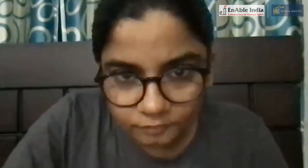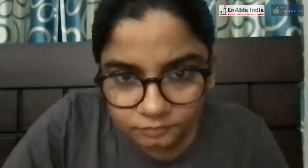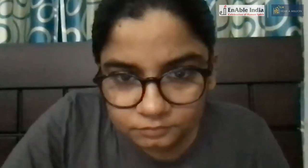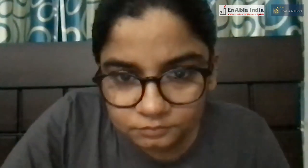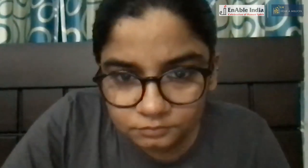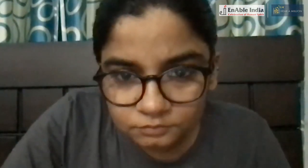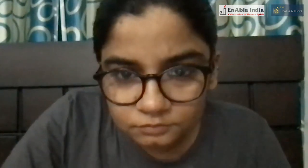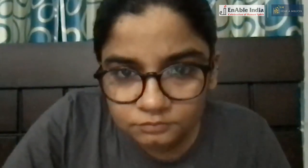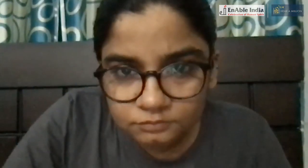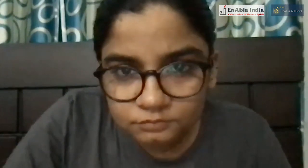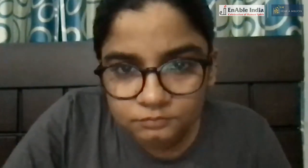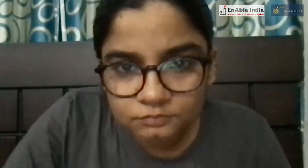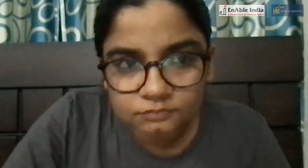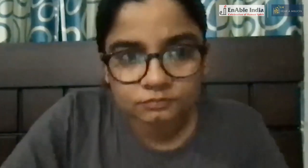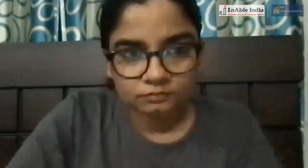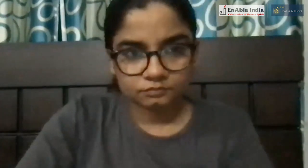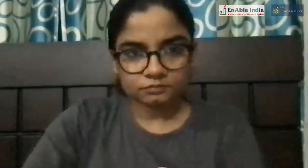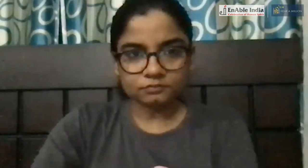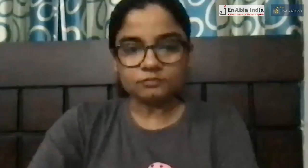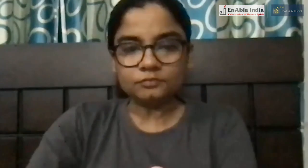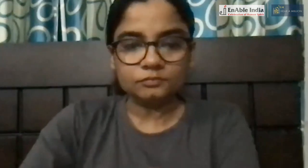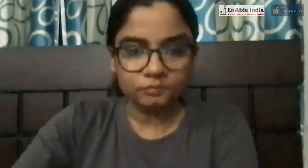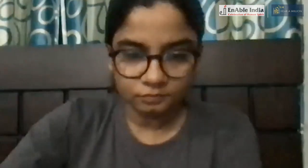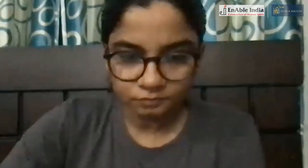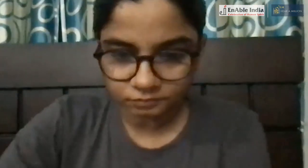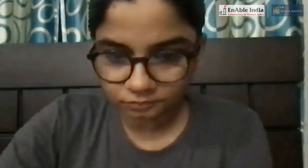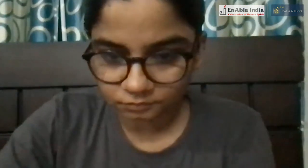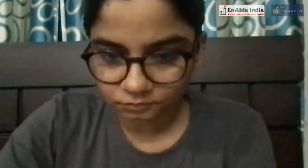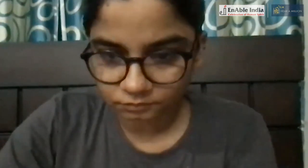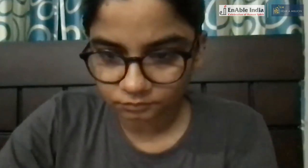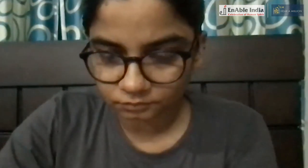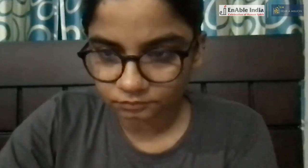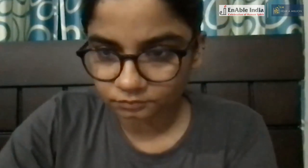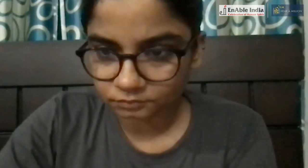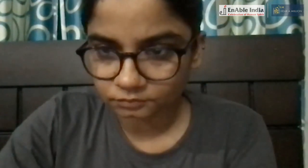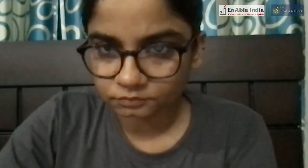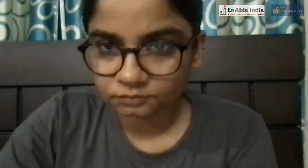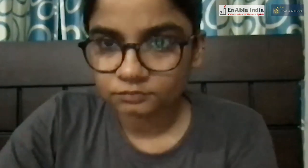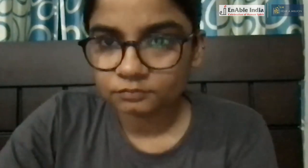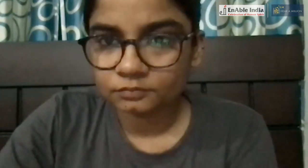Okay, people have filled up the form. Thank you.